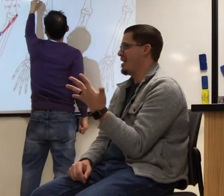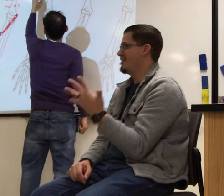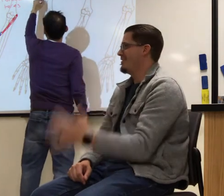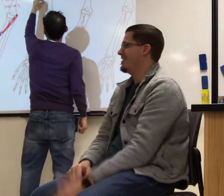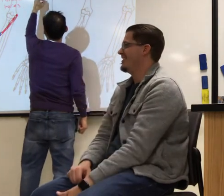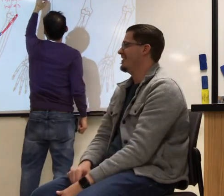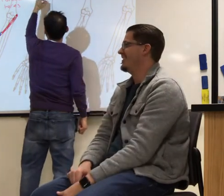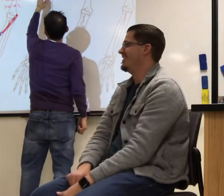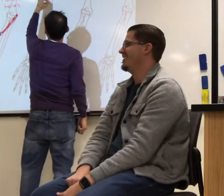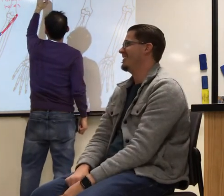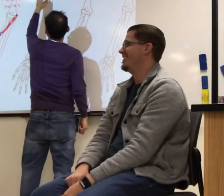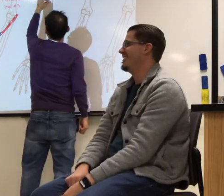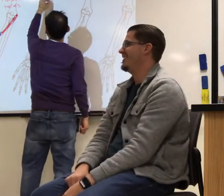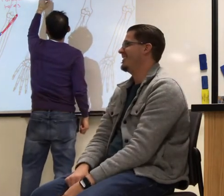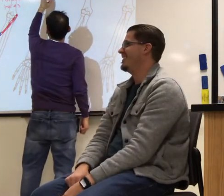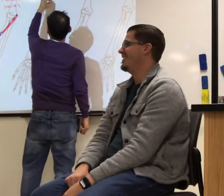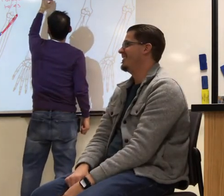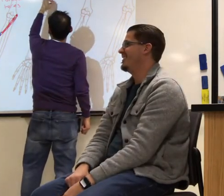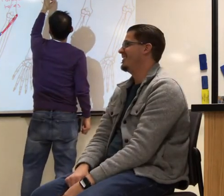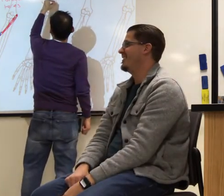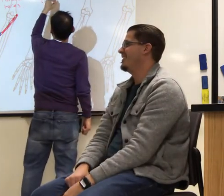carpi